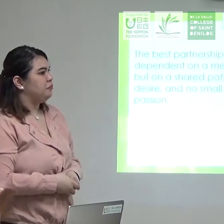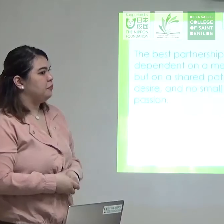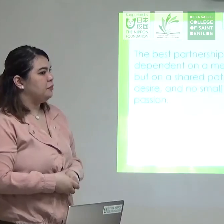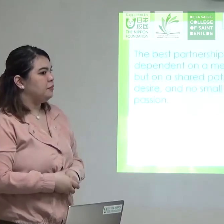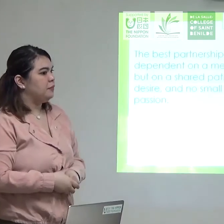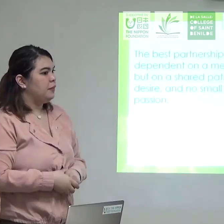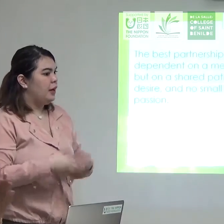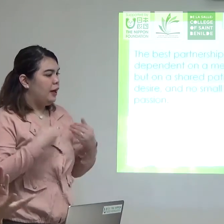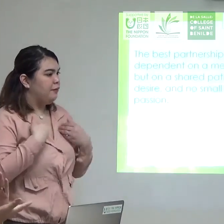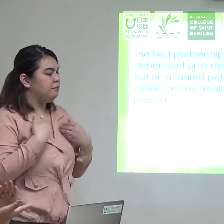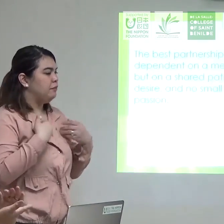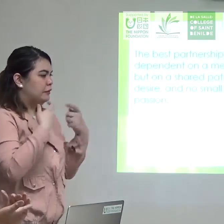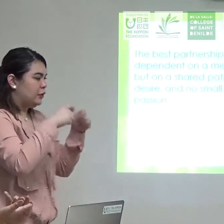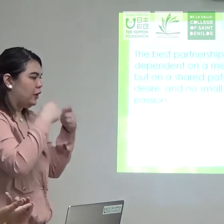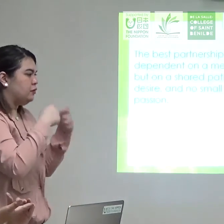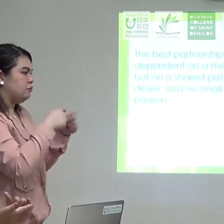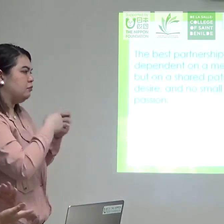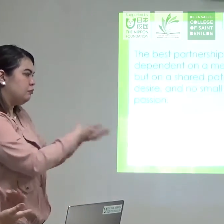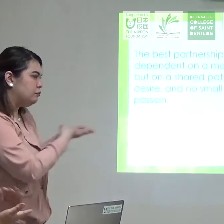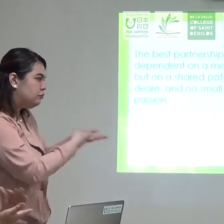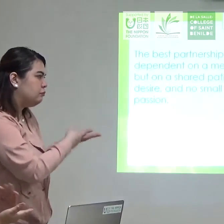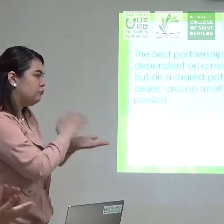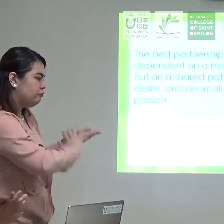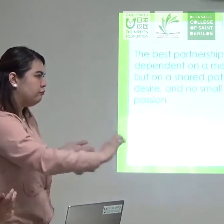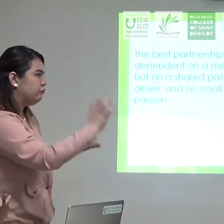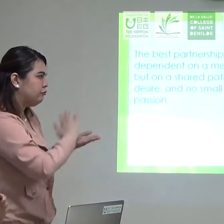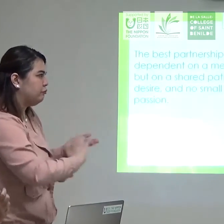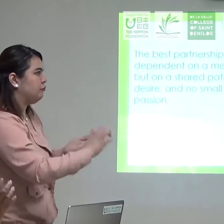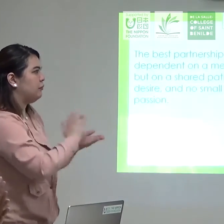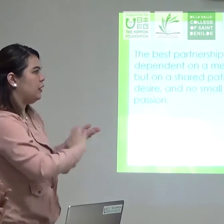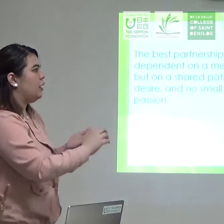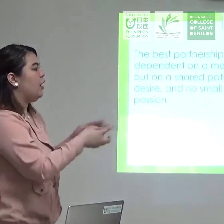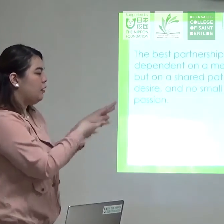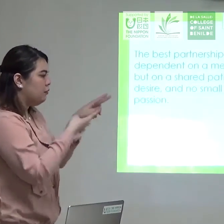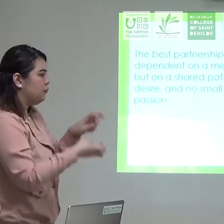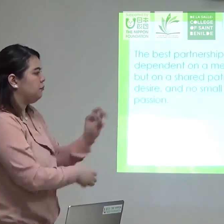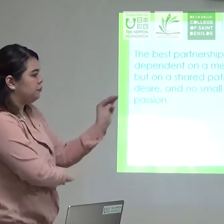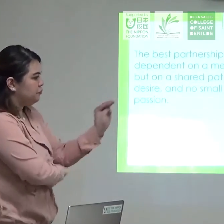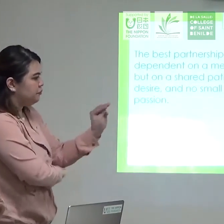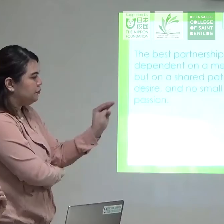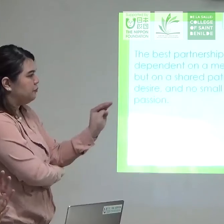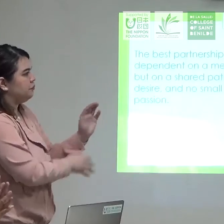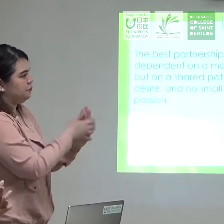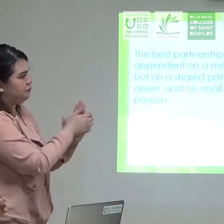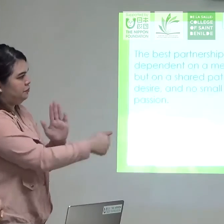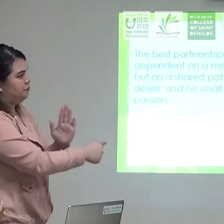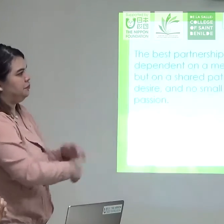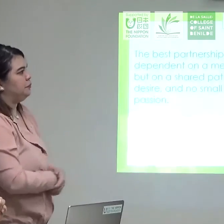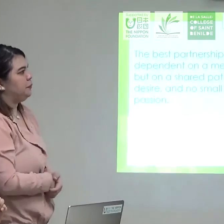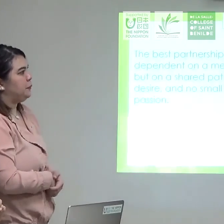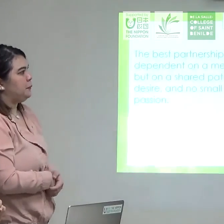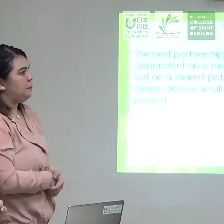Have one session on how to develop metacognition skills.